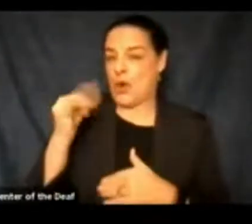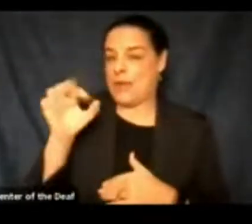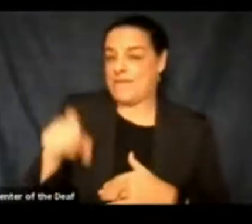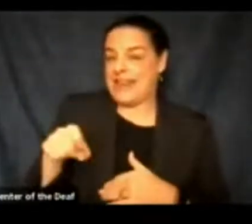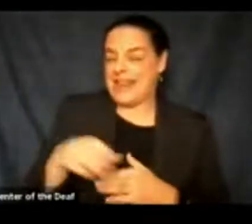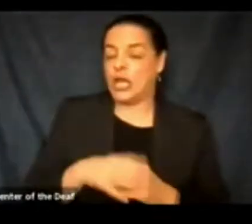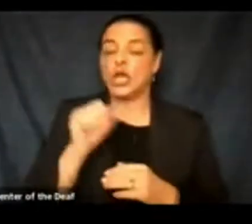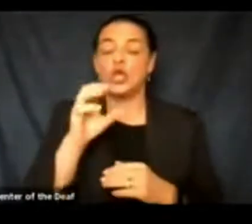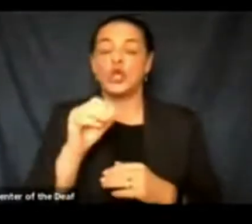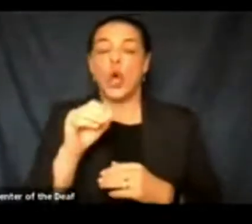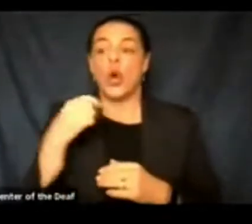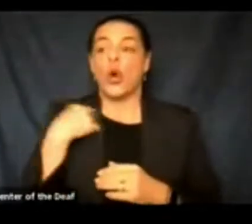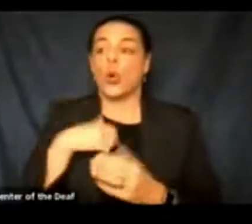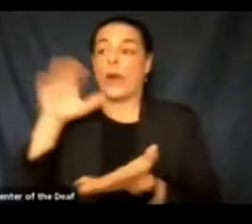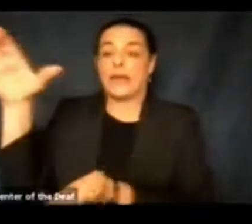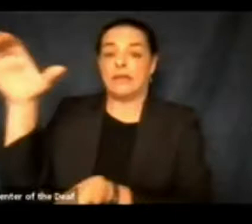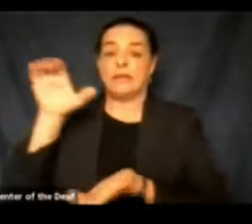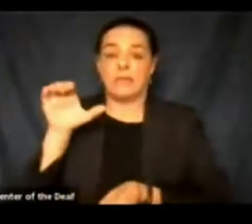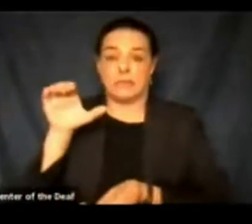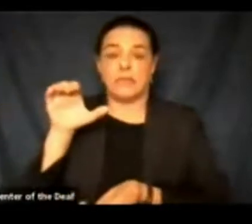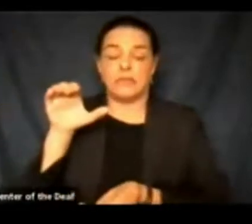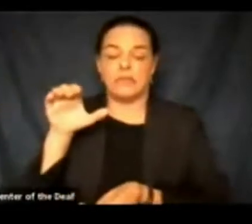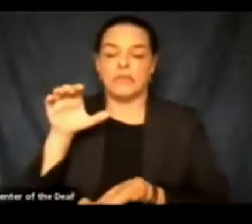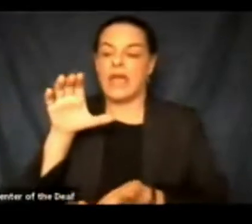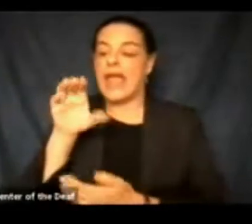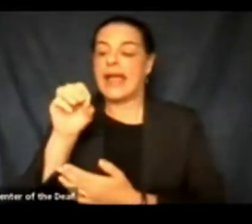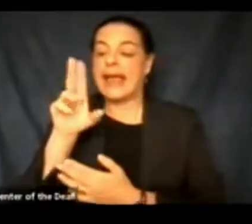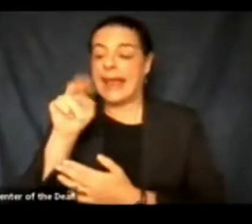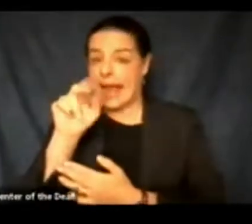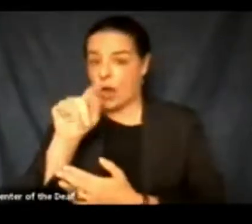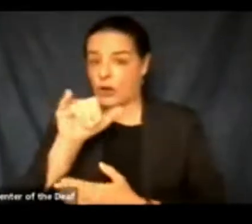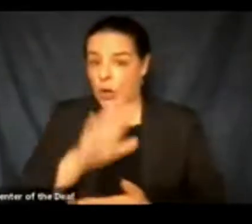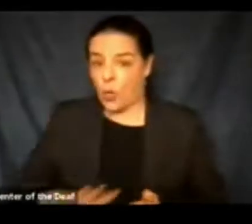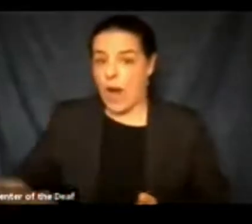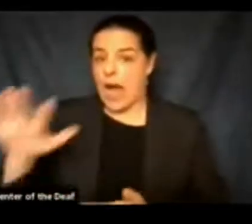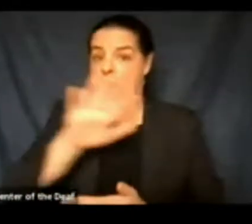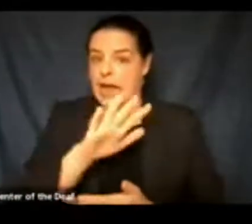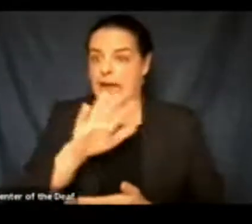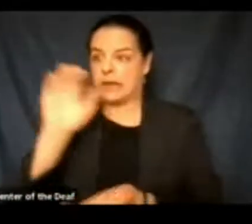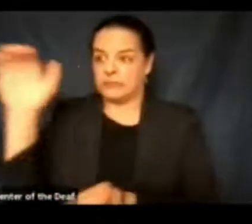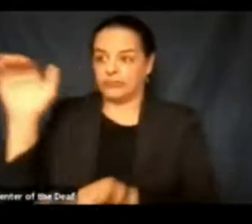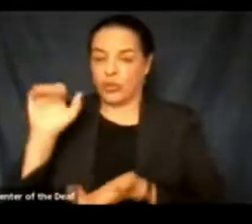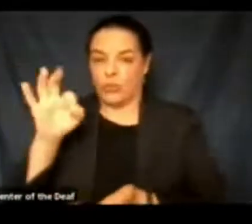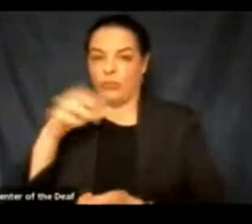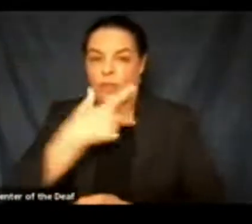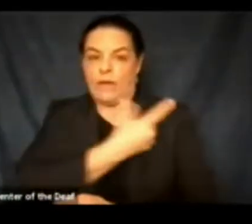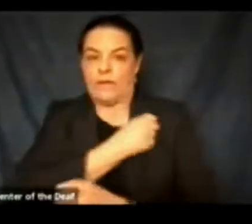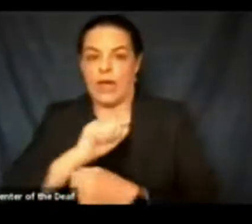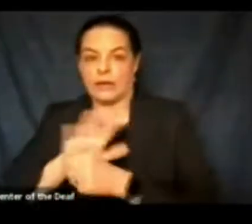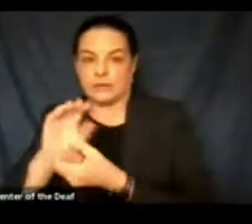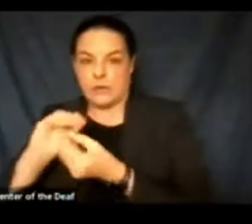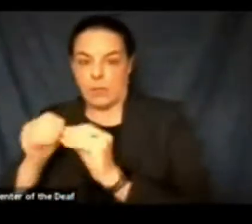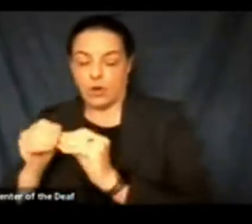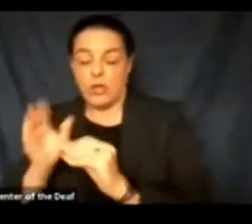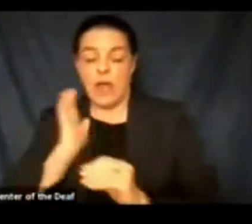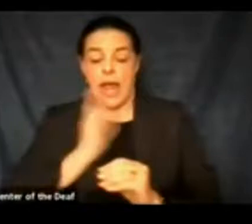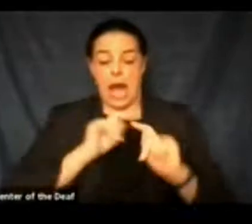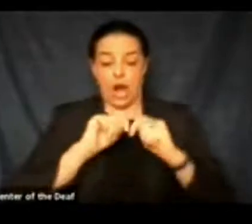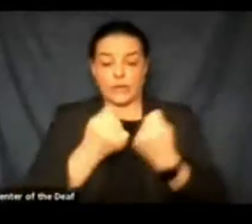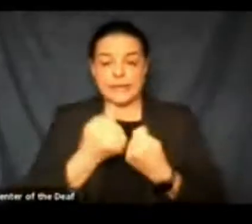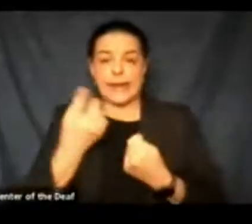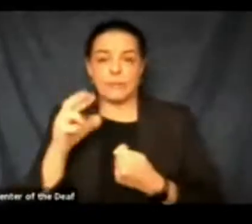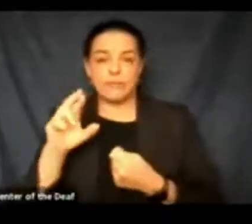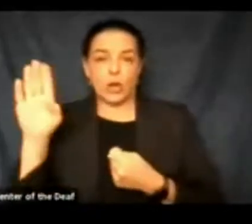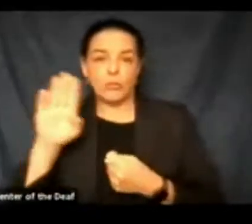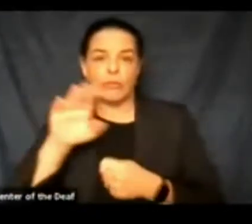the allocation comes, we get a county-wide allocation, and then our team, Dr. Buchanan and others from our